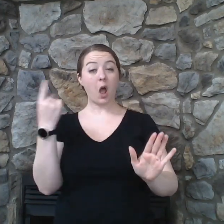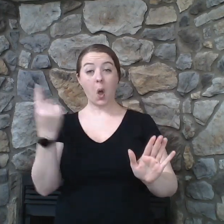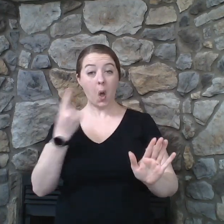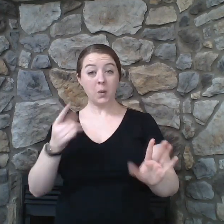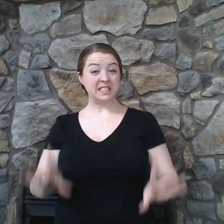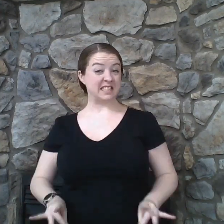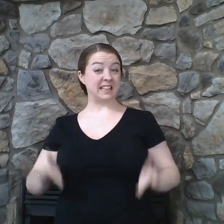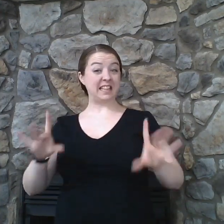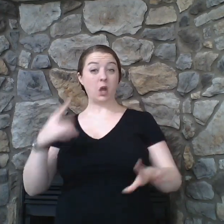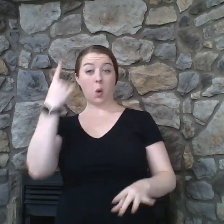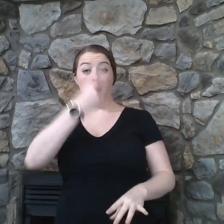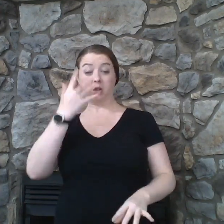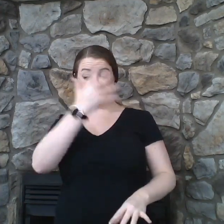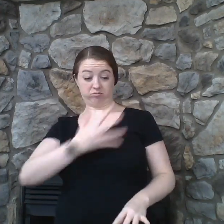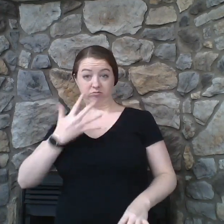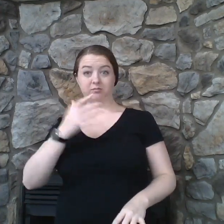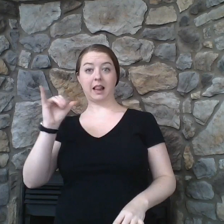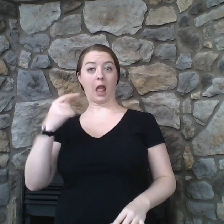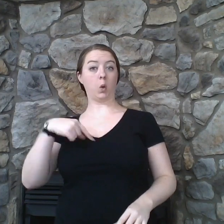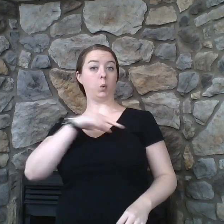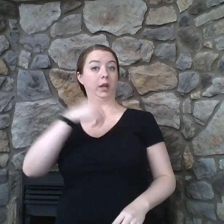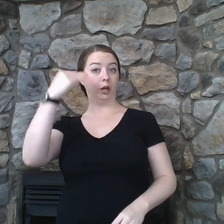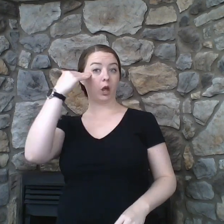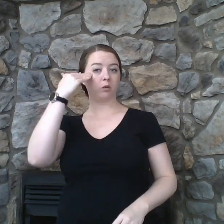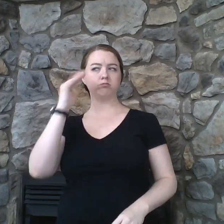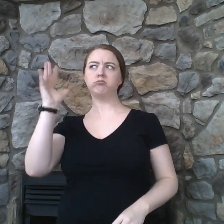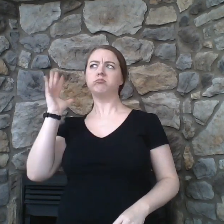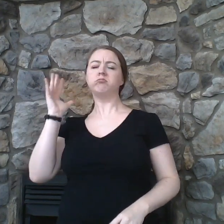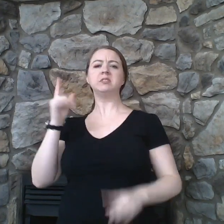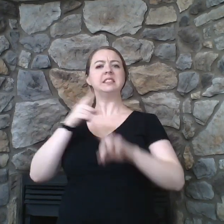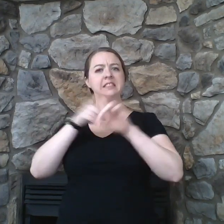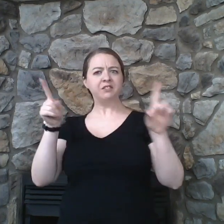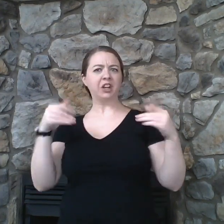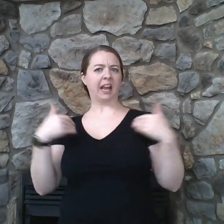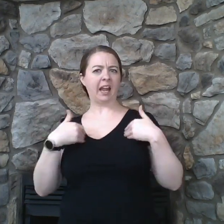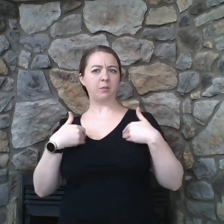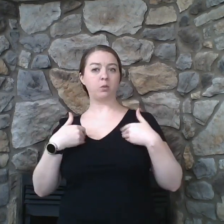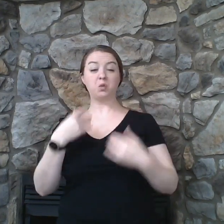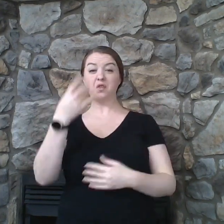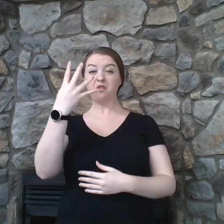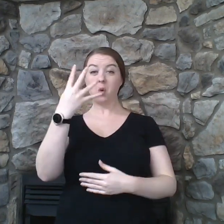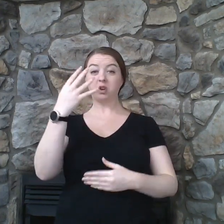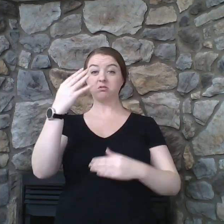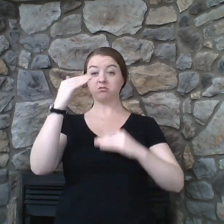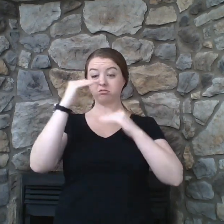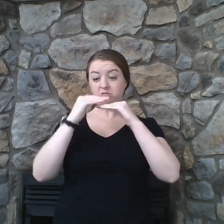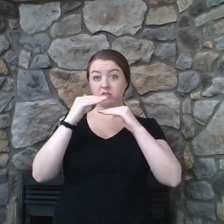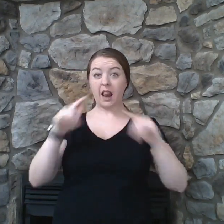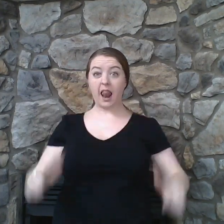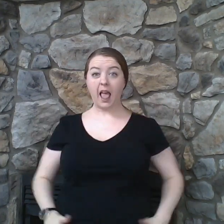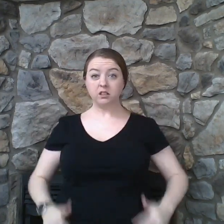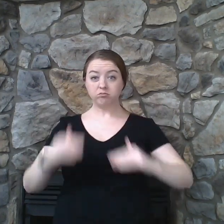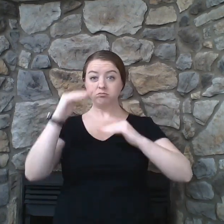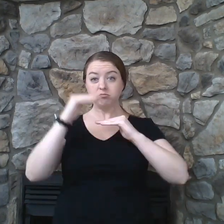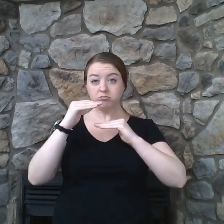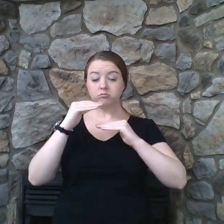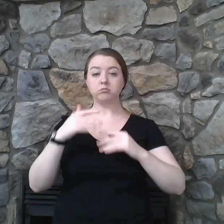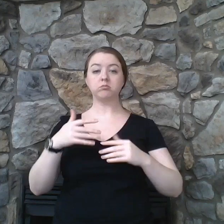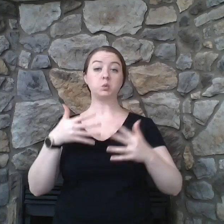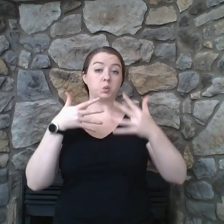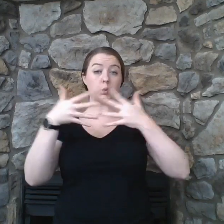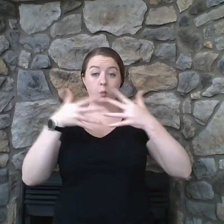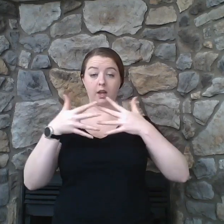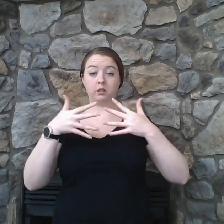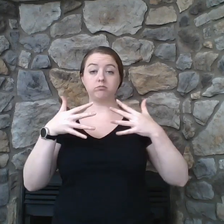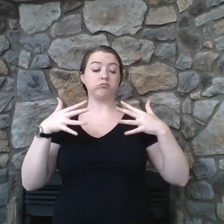Not always was the kangaroo as we now behold him, but a different animal with 4 short legs. He